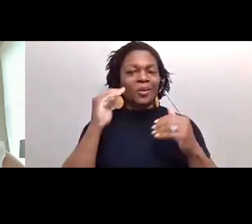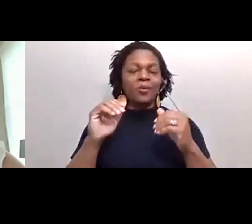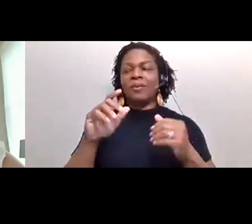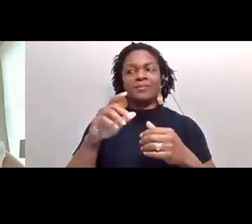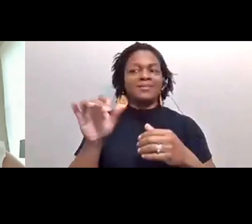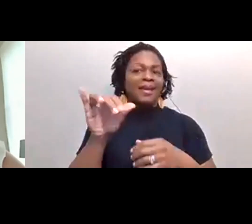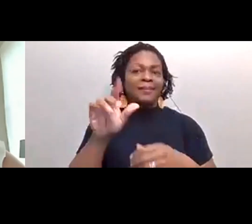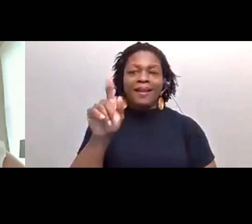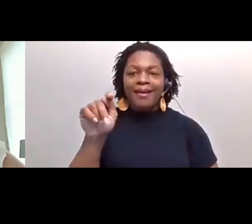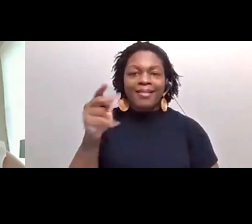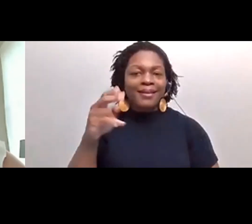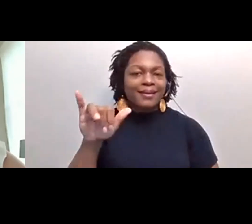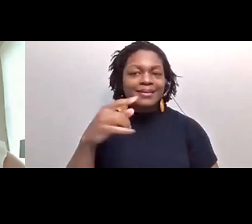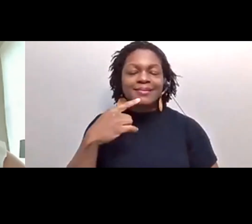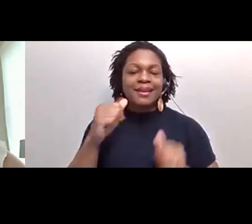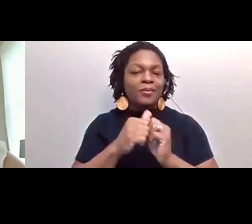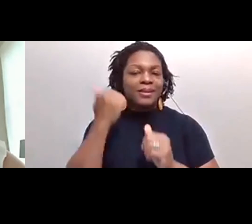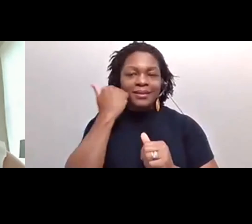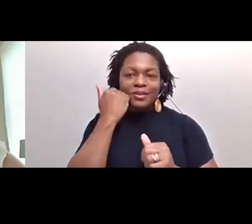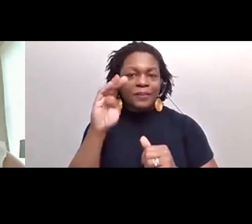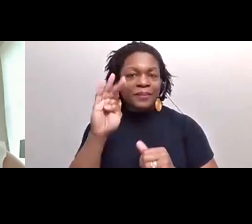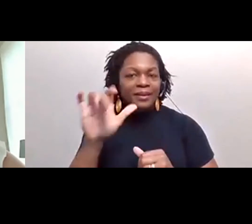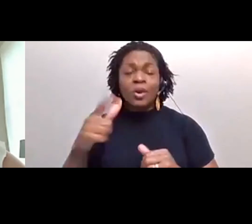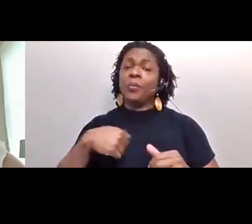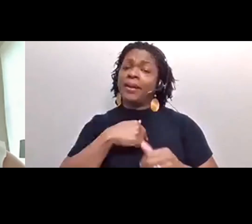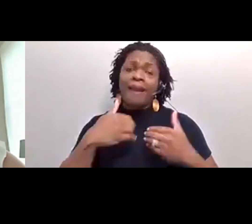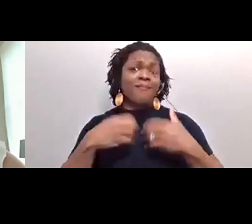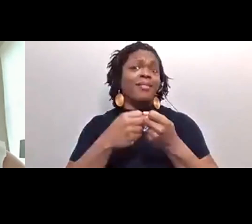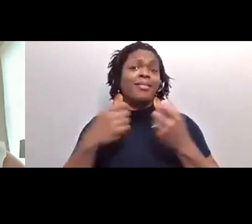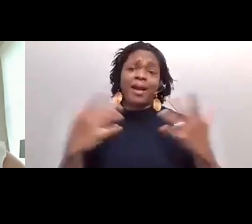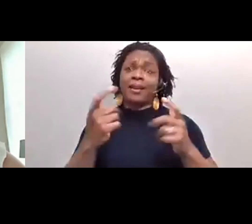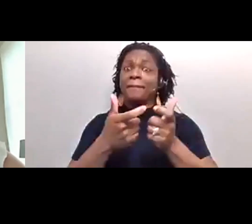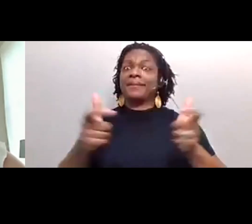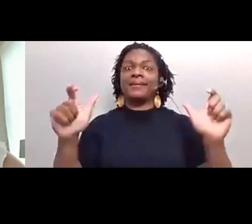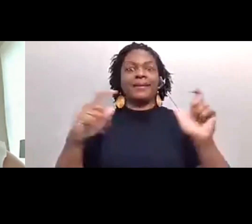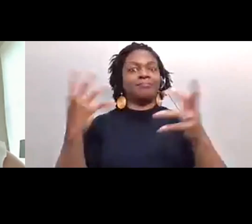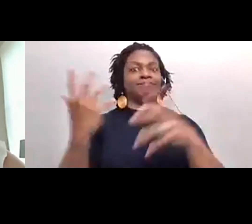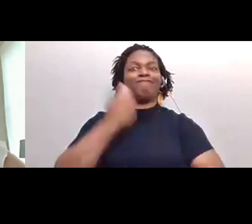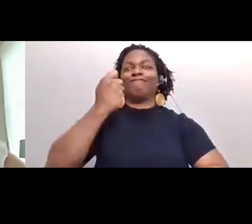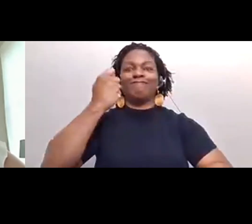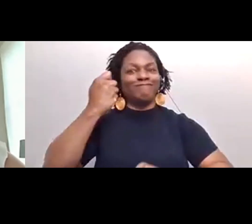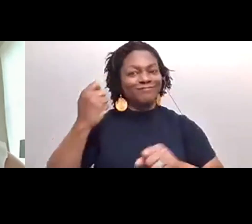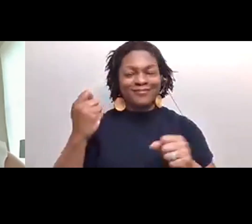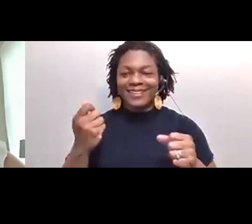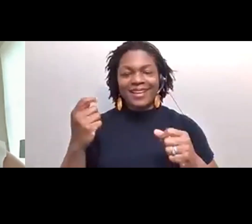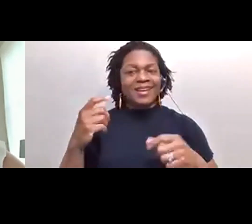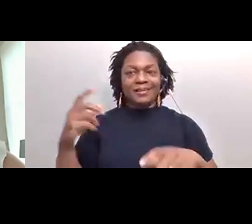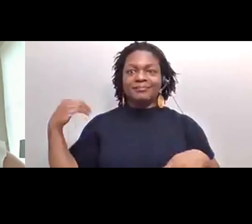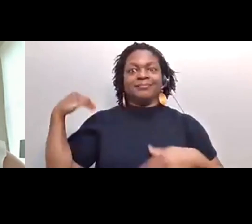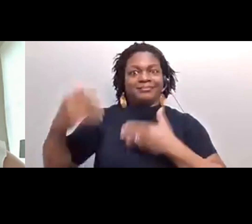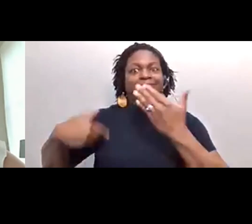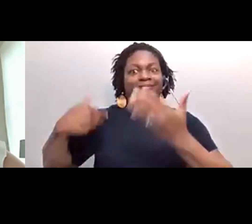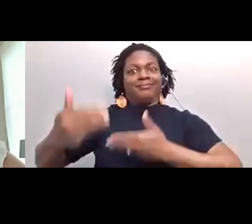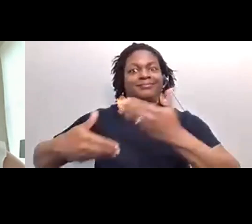think we had a lot of really big wins and a lot of big wins that have been in the process for a long time.